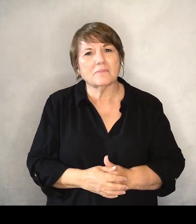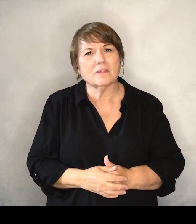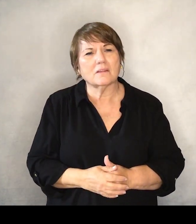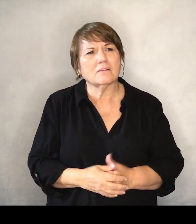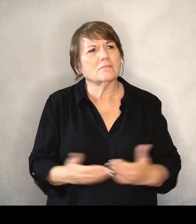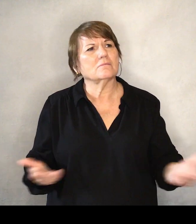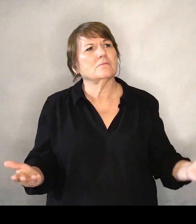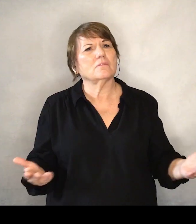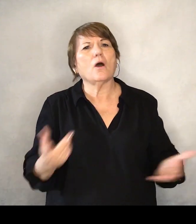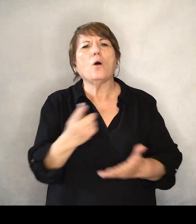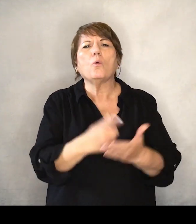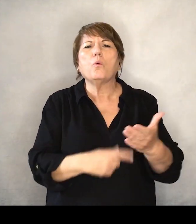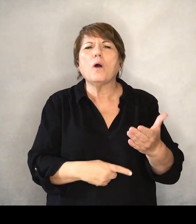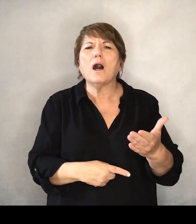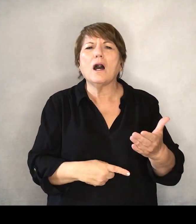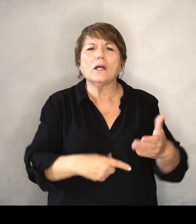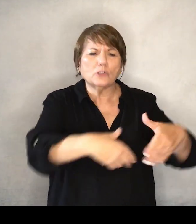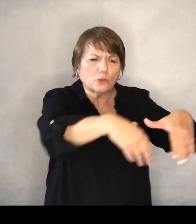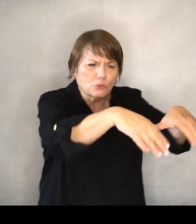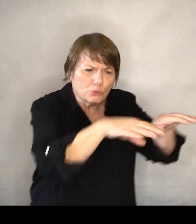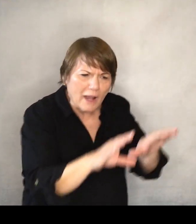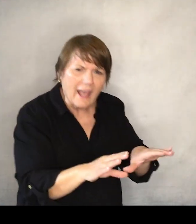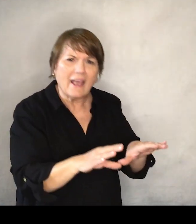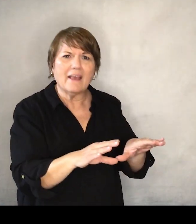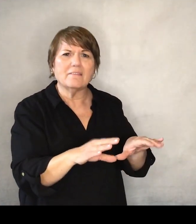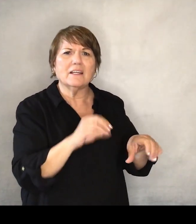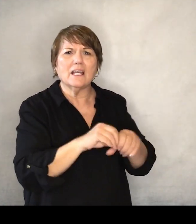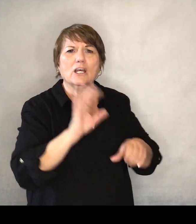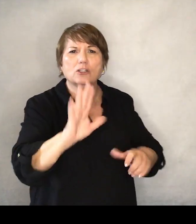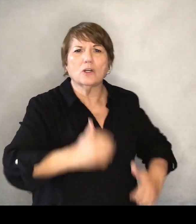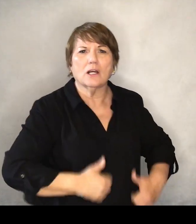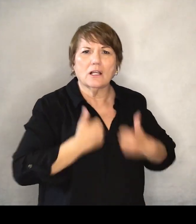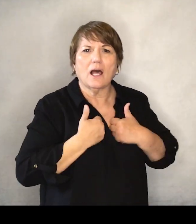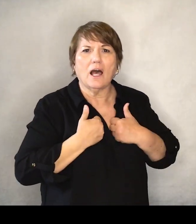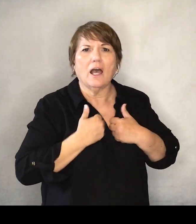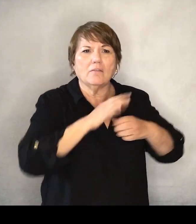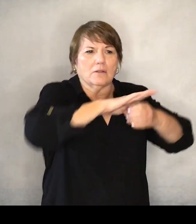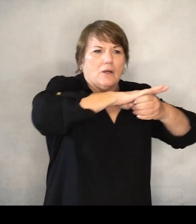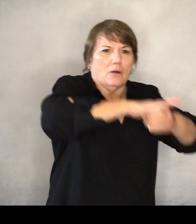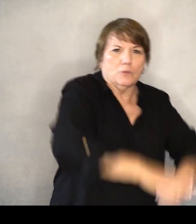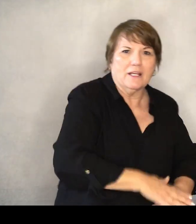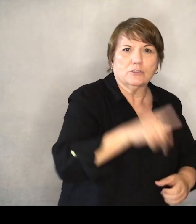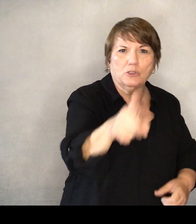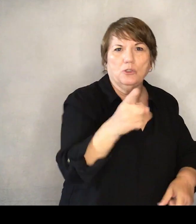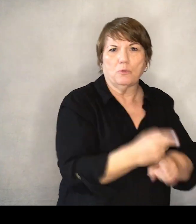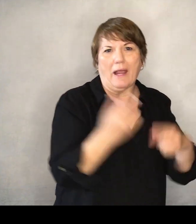So what grave in your life is holding you down right now?